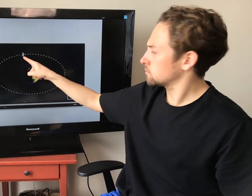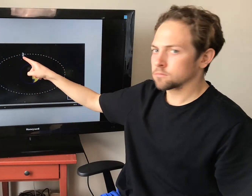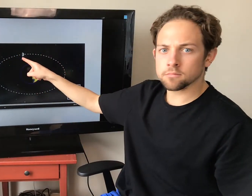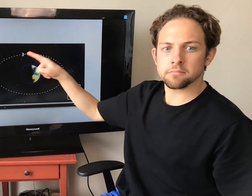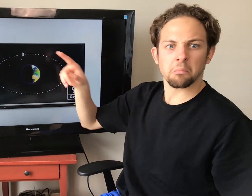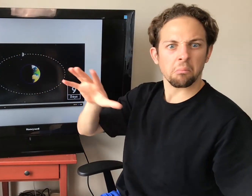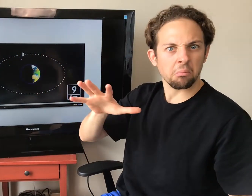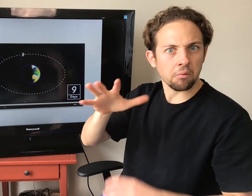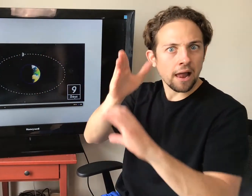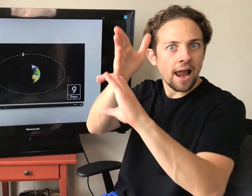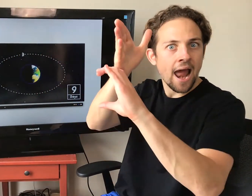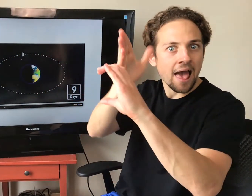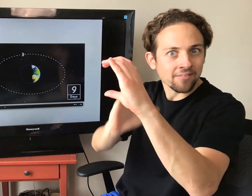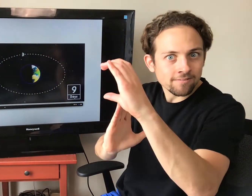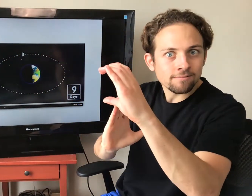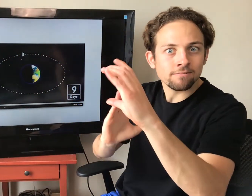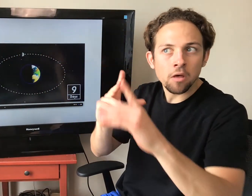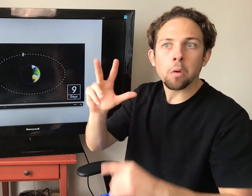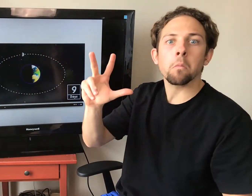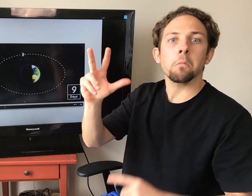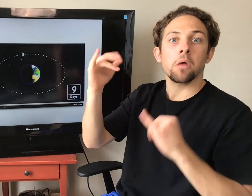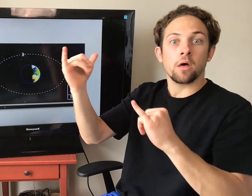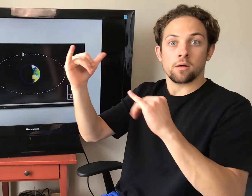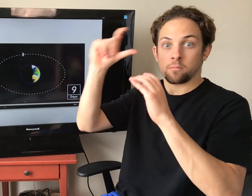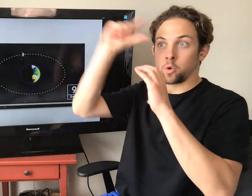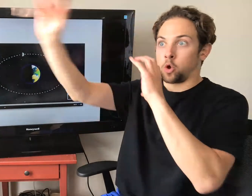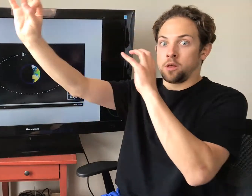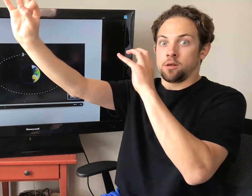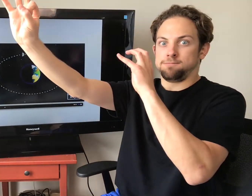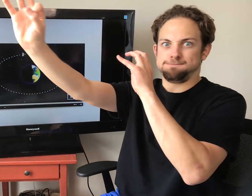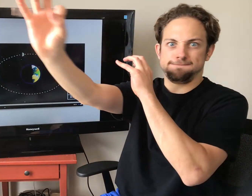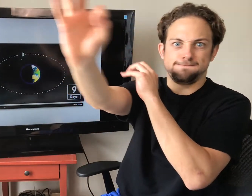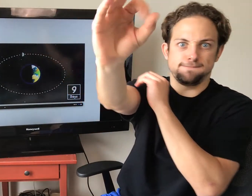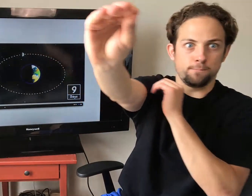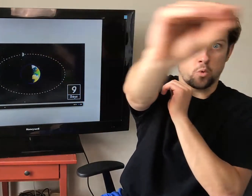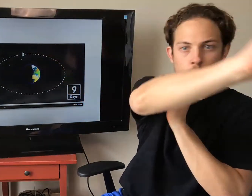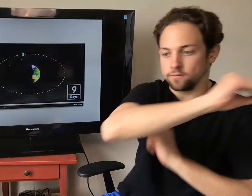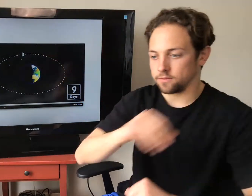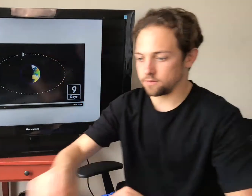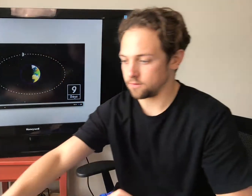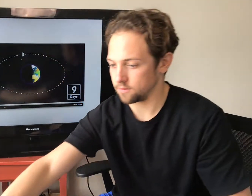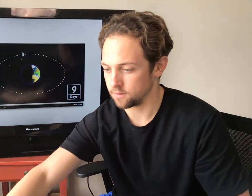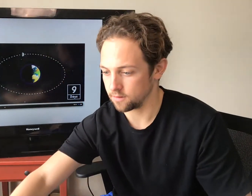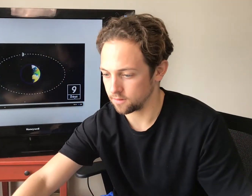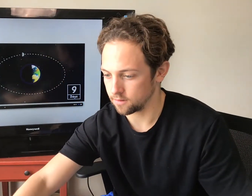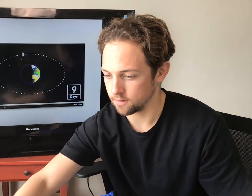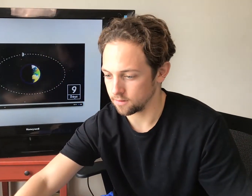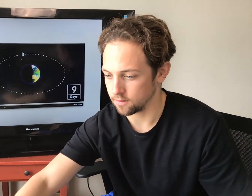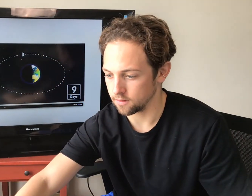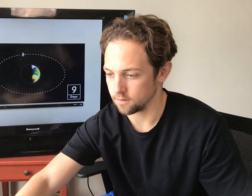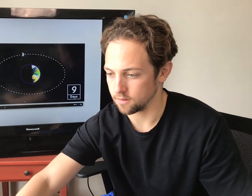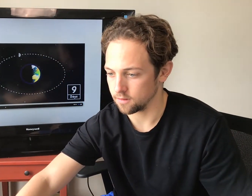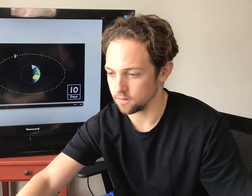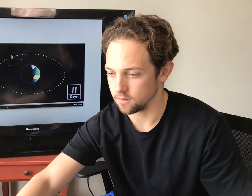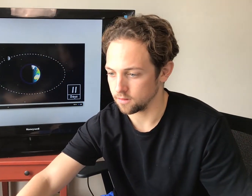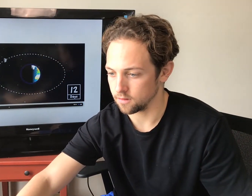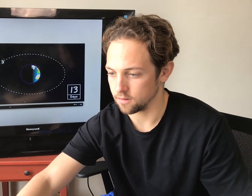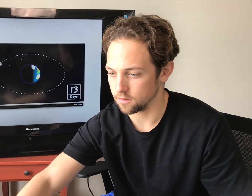So as the moon orbits around the Earth, you see why, depending on the angle to the sun, it might look